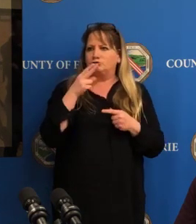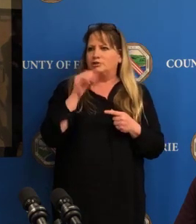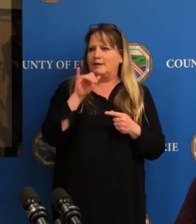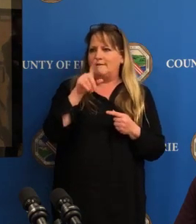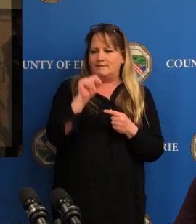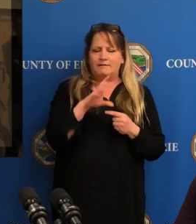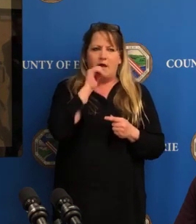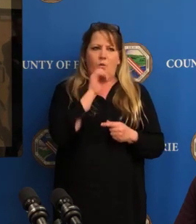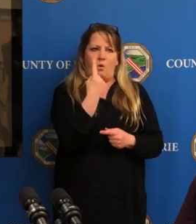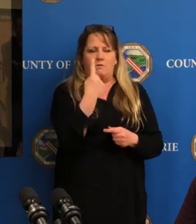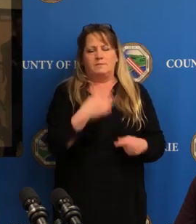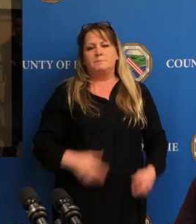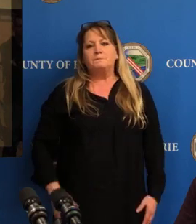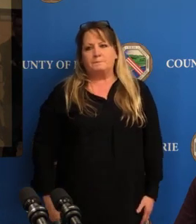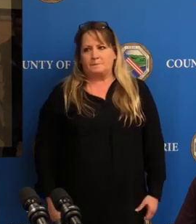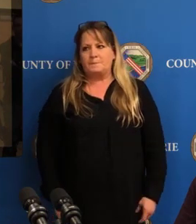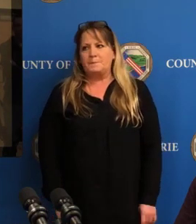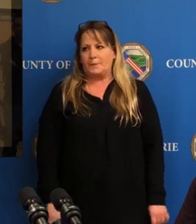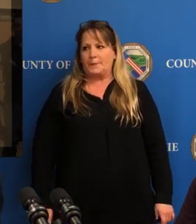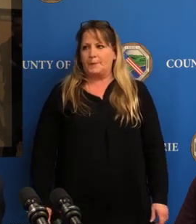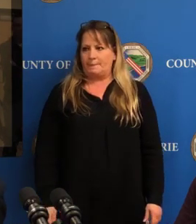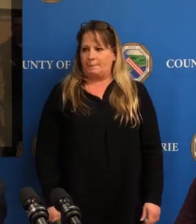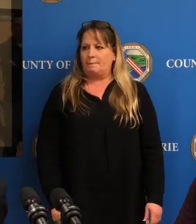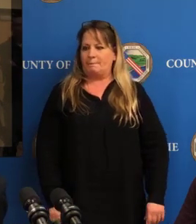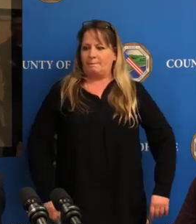shift during the day.